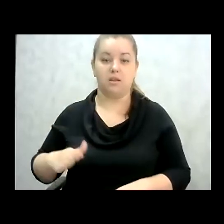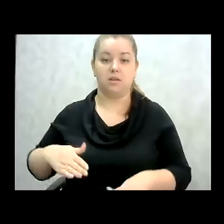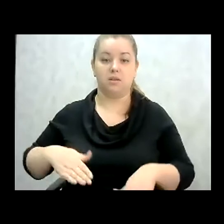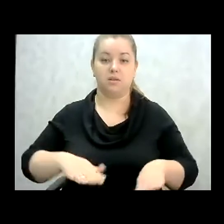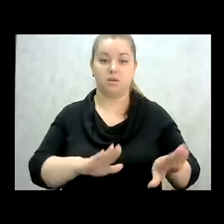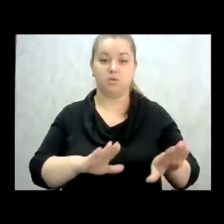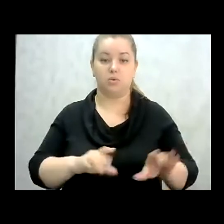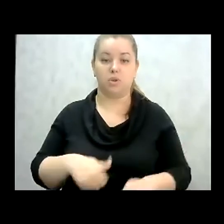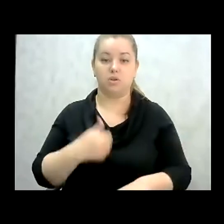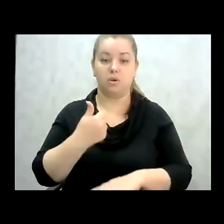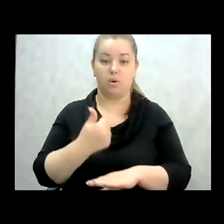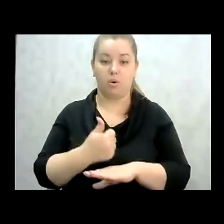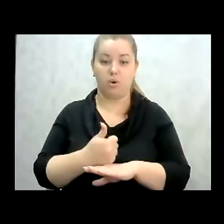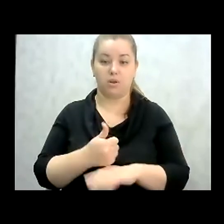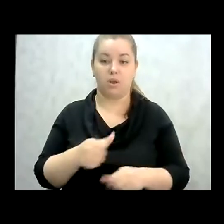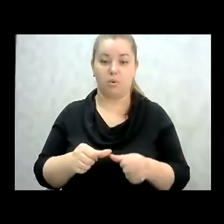Alina Leonid.